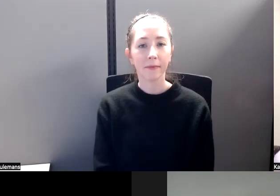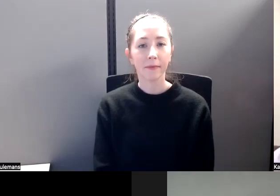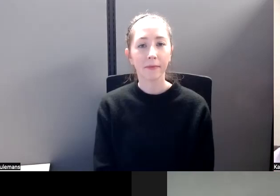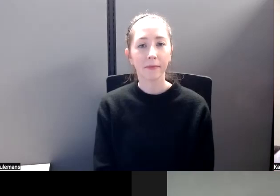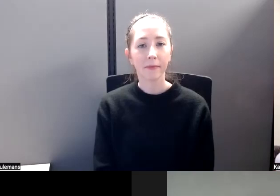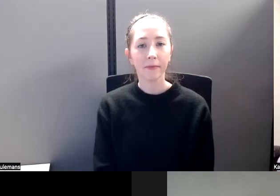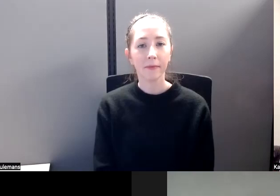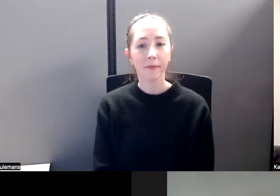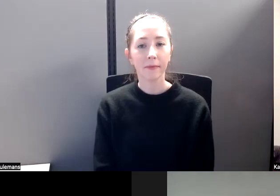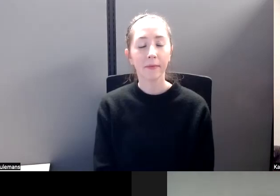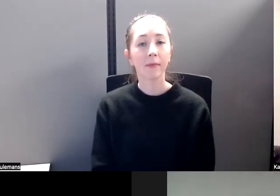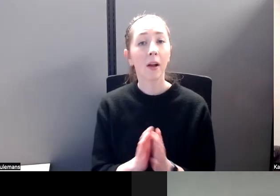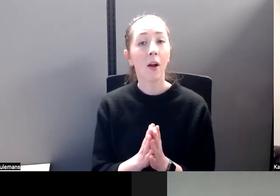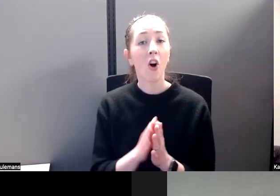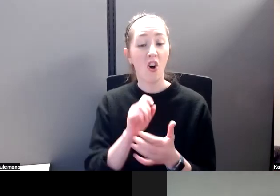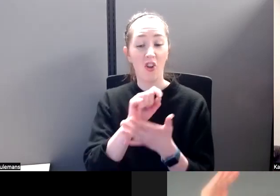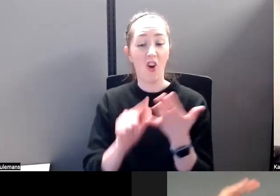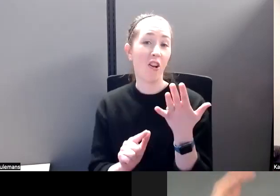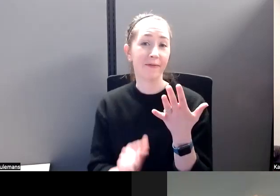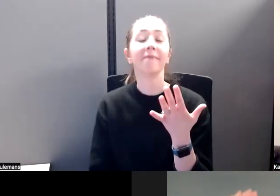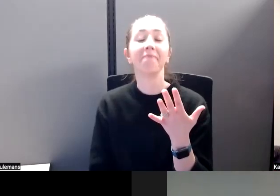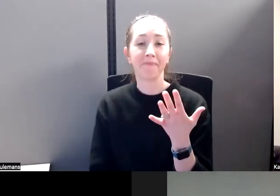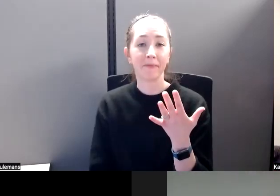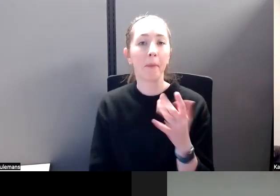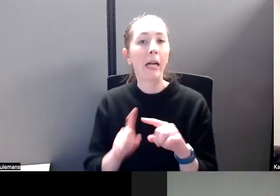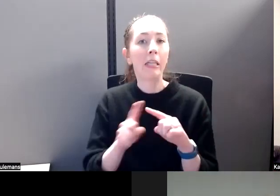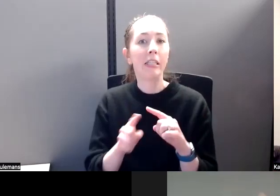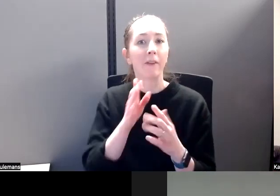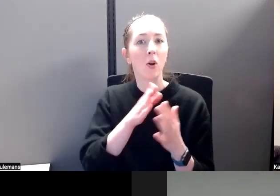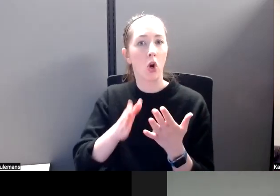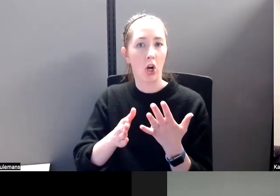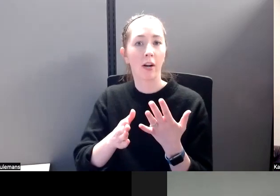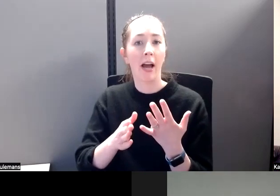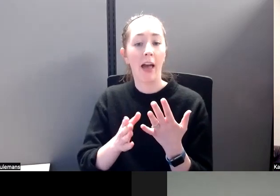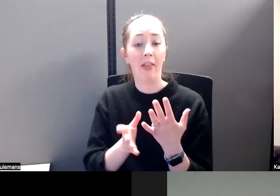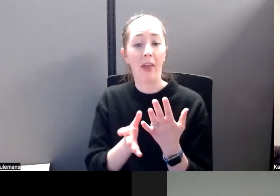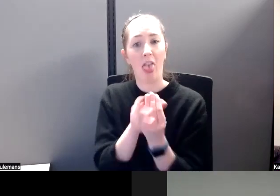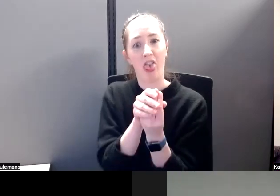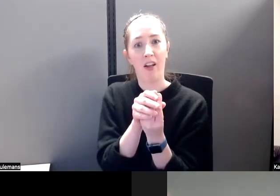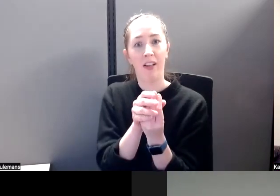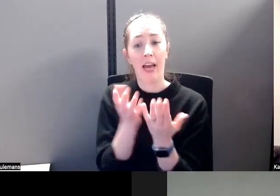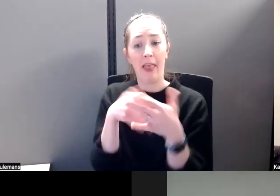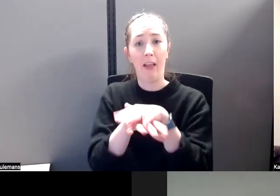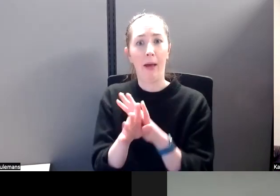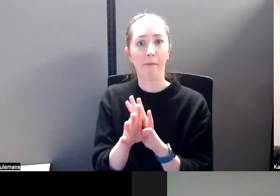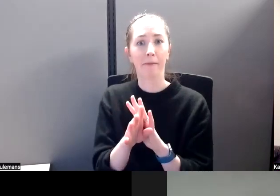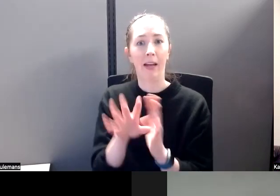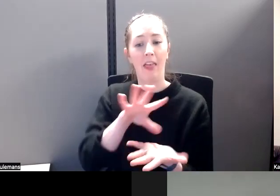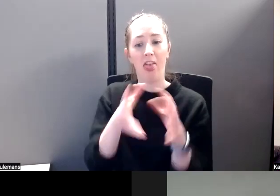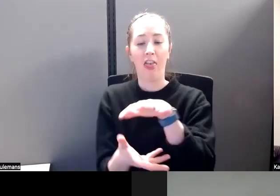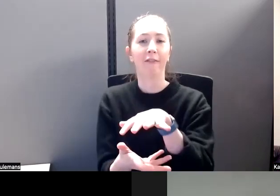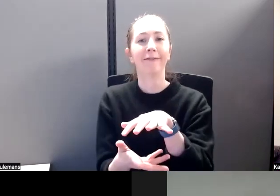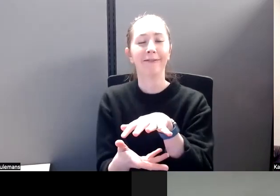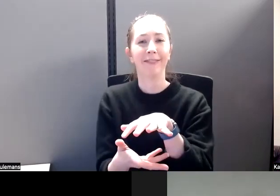on? All of those things, but in like a different order. And then they would mush up. Then they would flip upside down. You